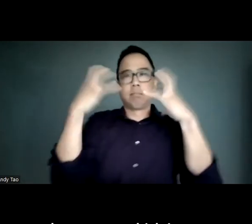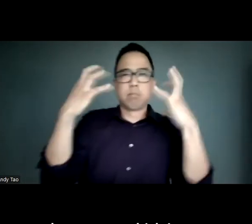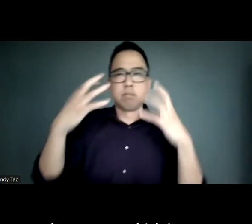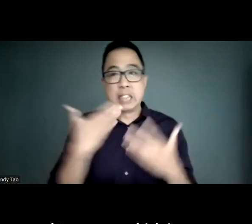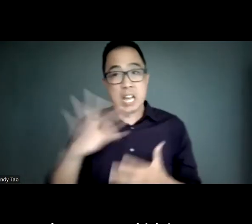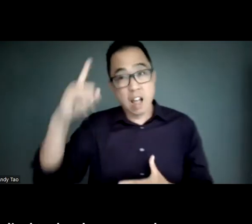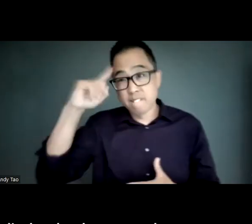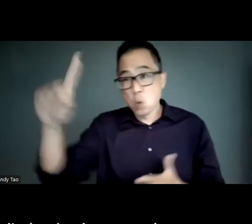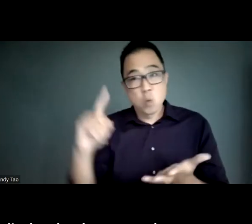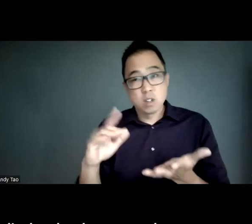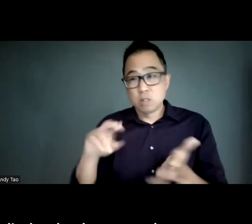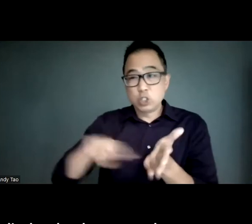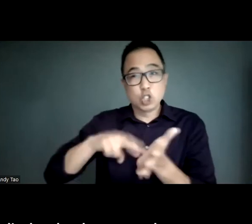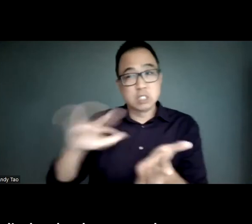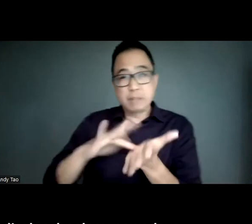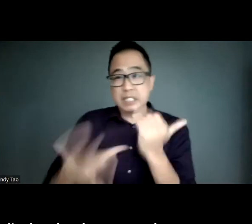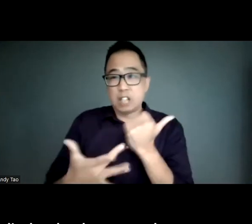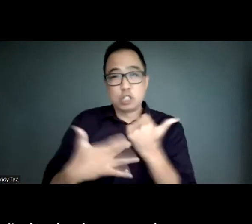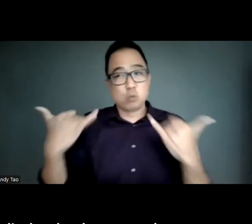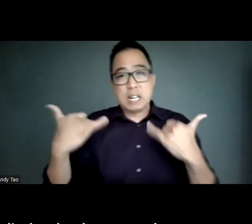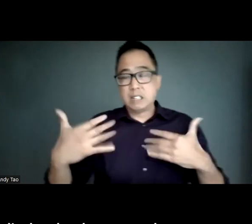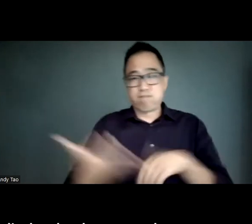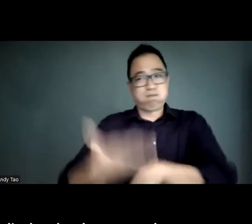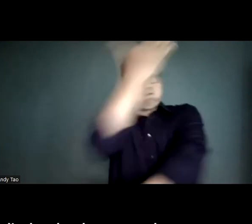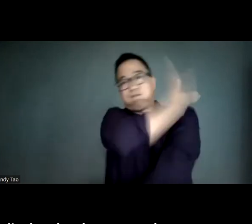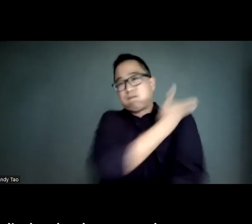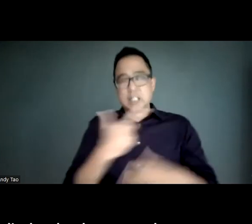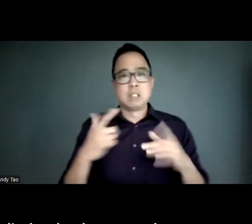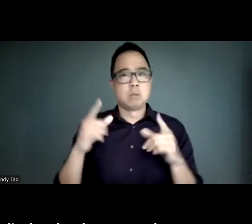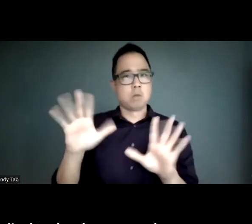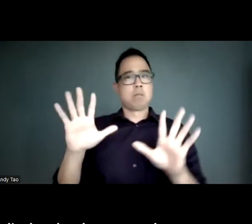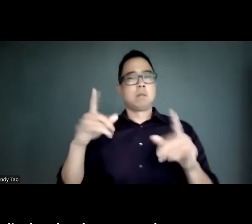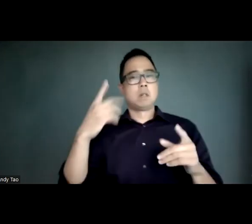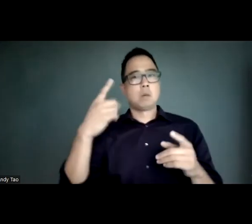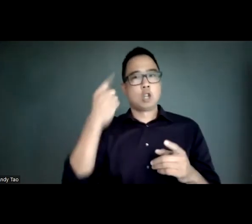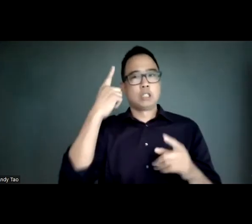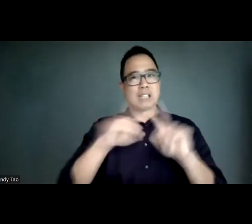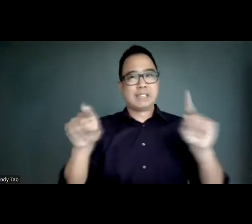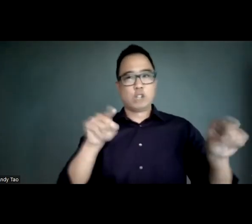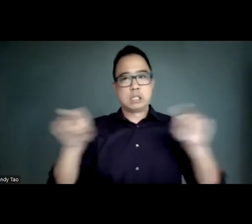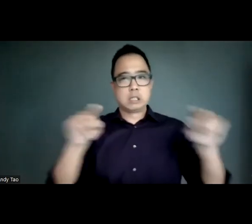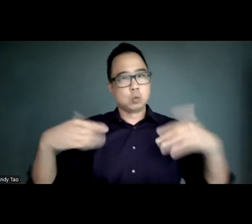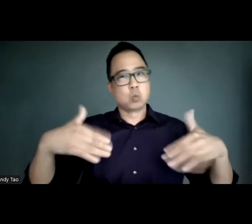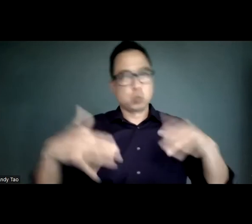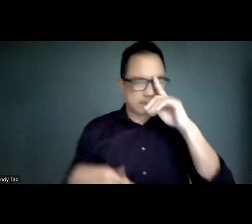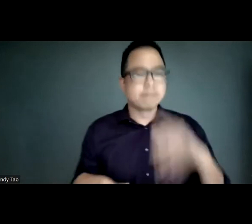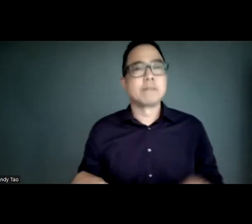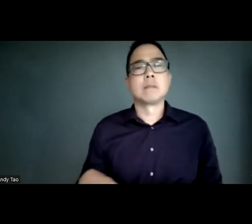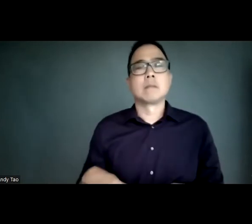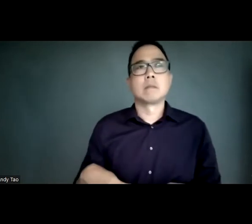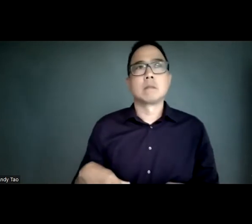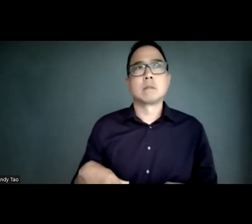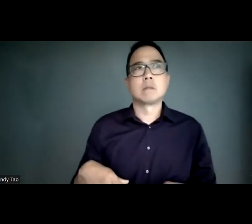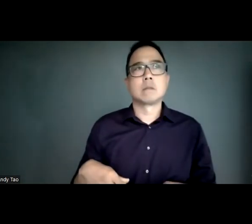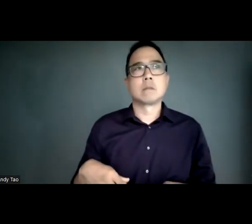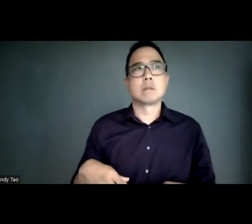but for the Spanish flu in 1918, it took until 1945. So all of those years waiting for a